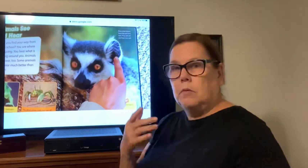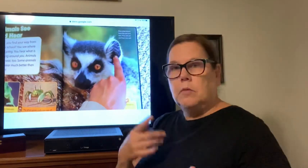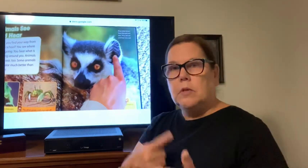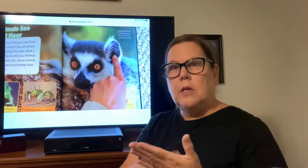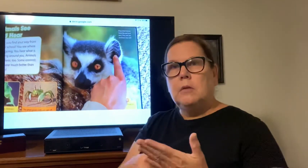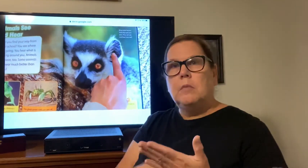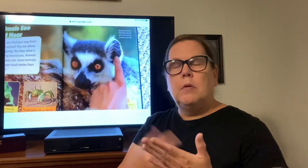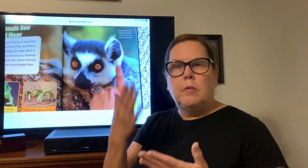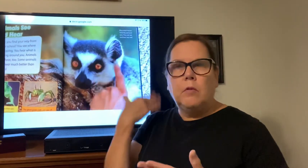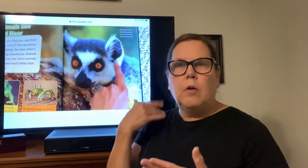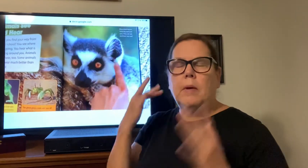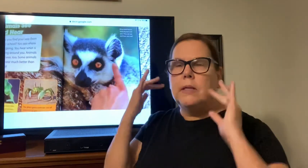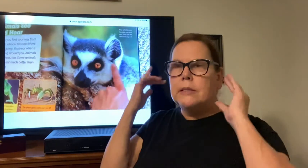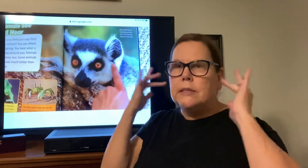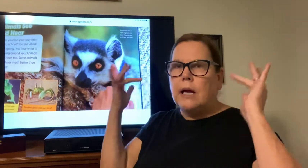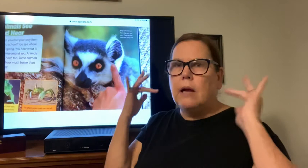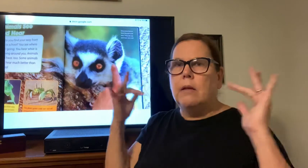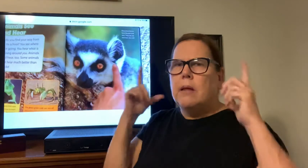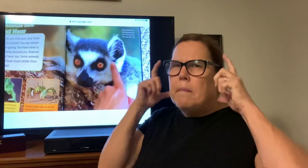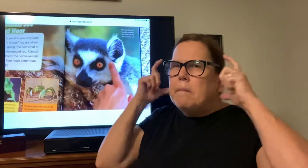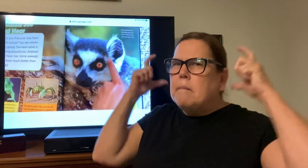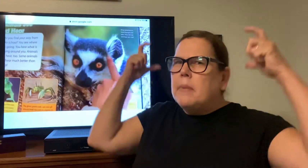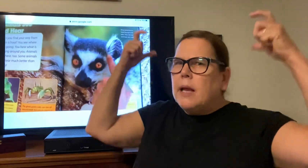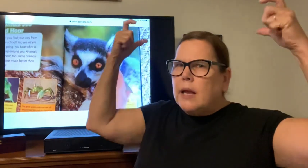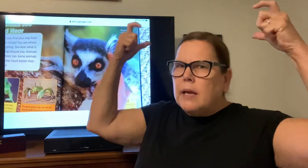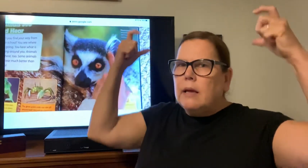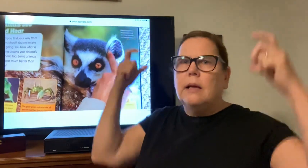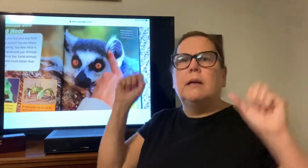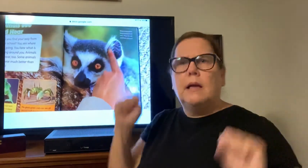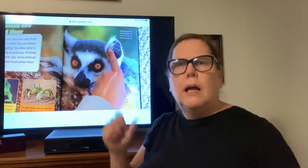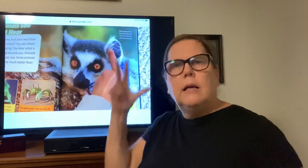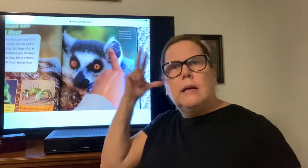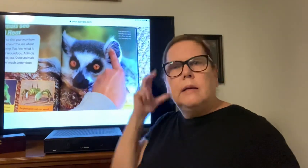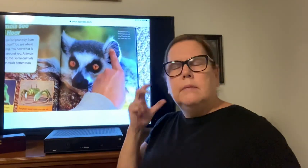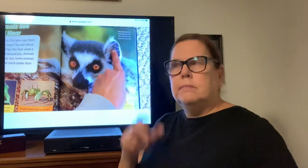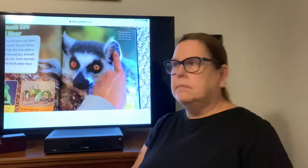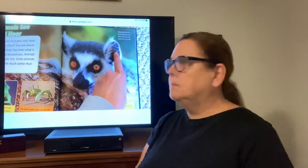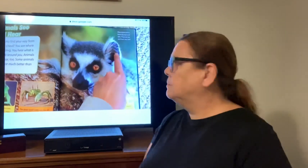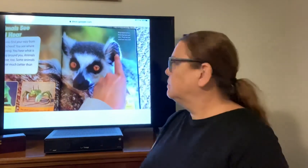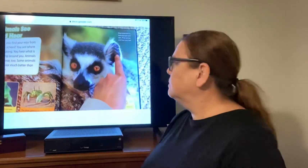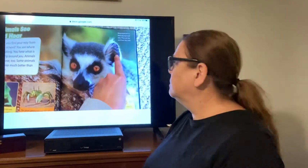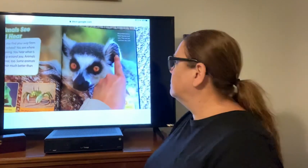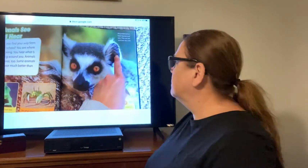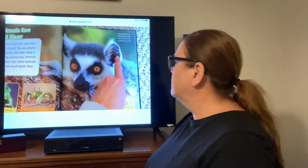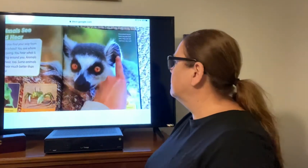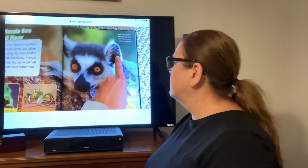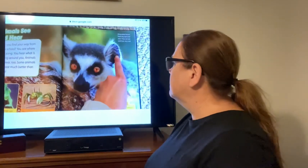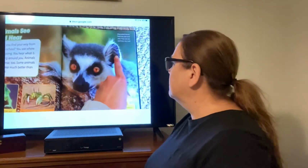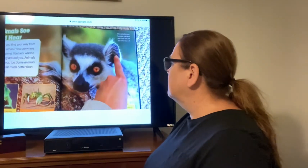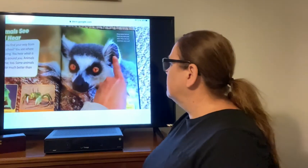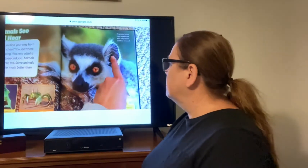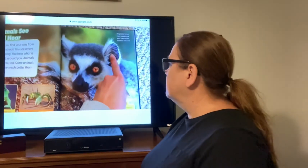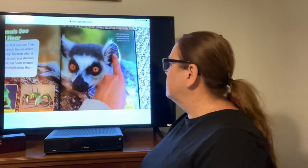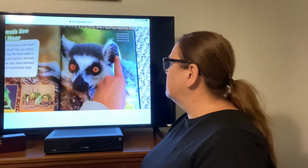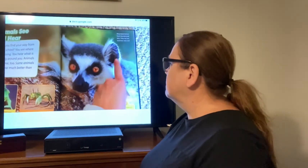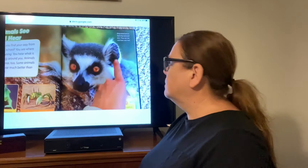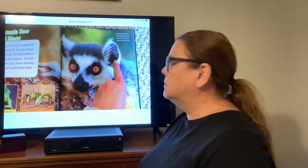talked about sound, right? The bigger the bigger our ears are, right? Just like when we put our hand to our ears, the more sound waves we can